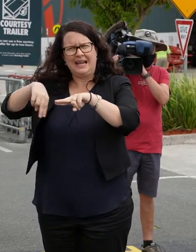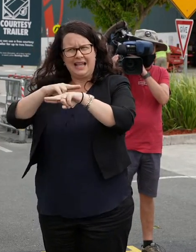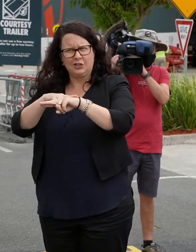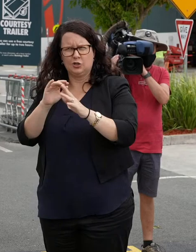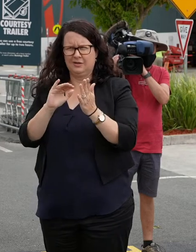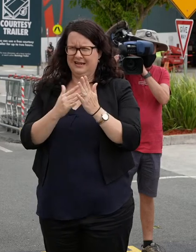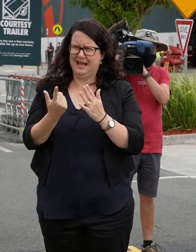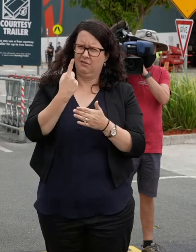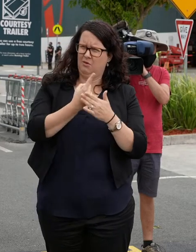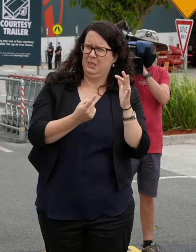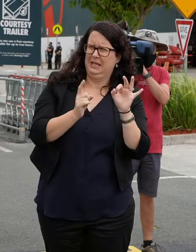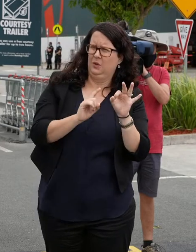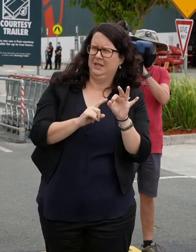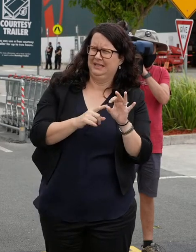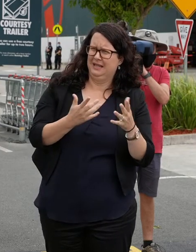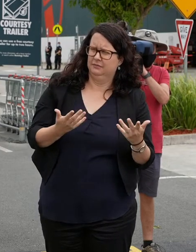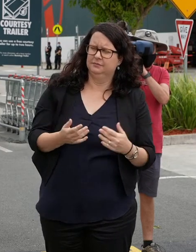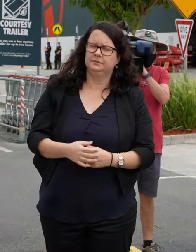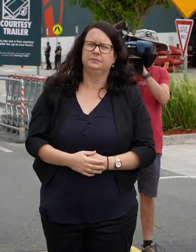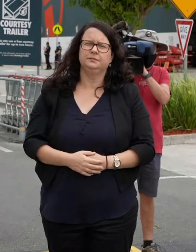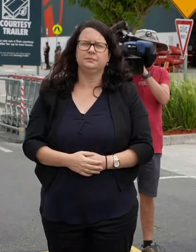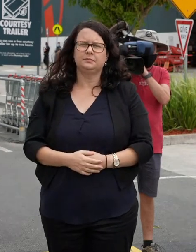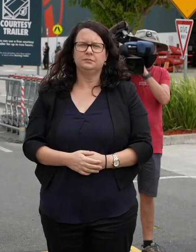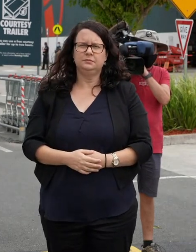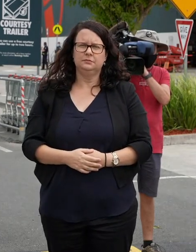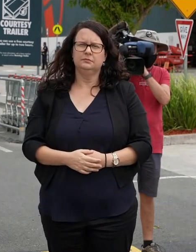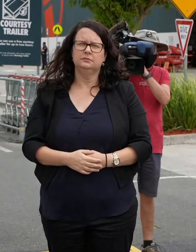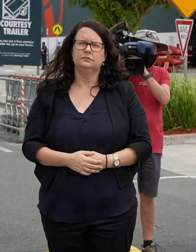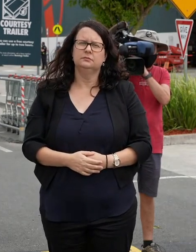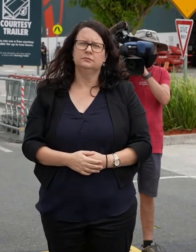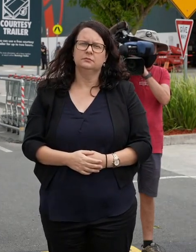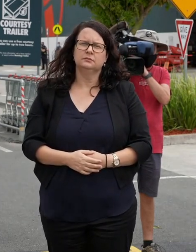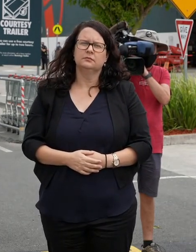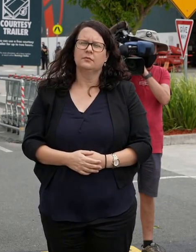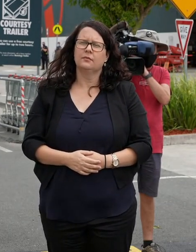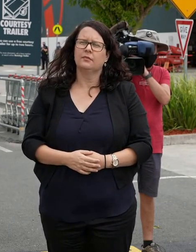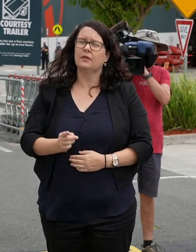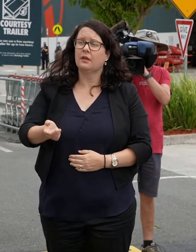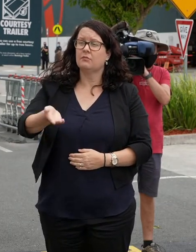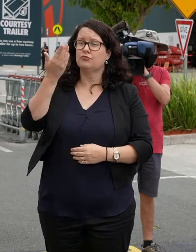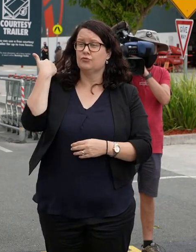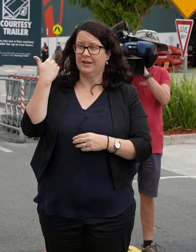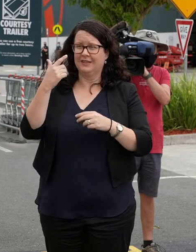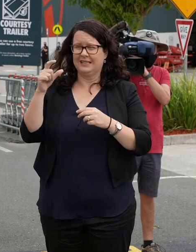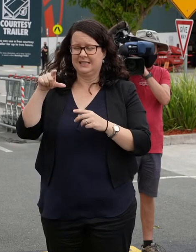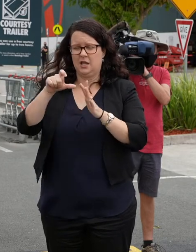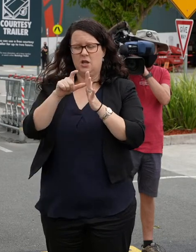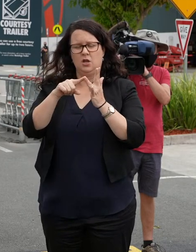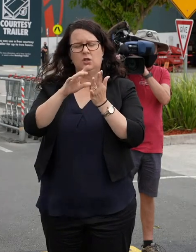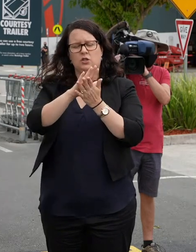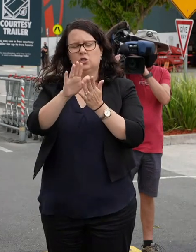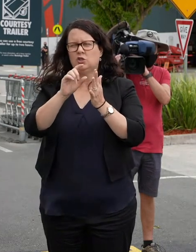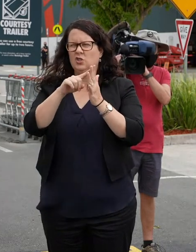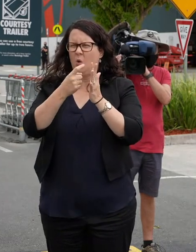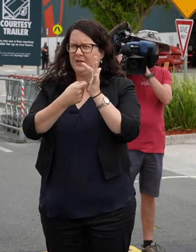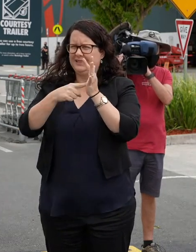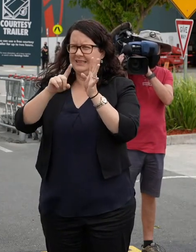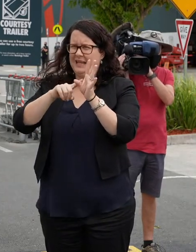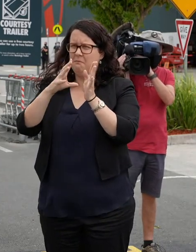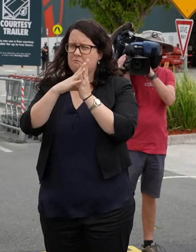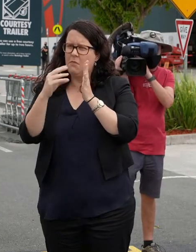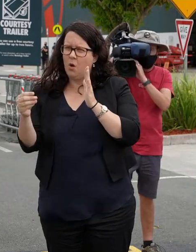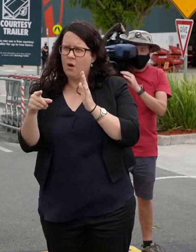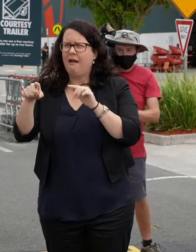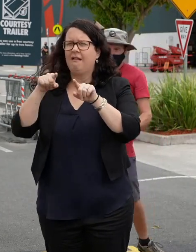well. They are, but they were, the previous Doherty modelling was based on very low